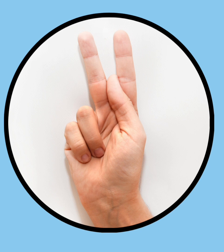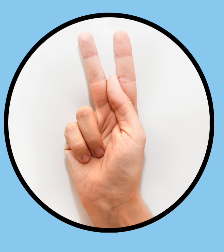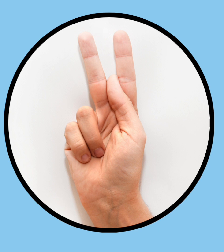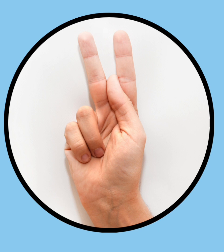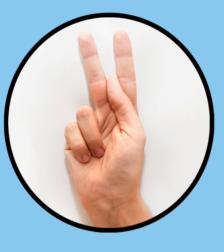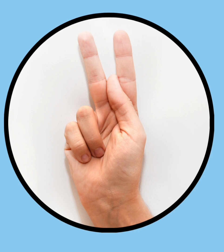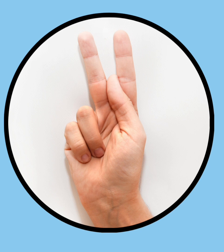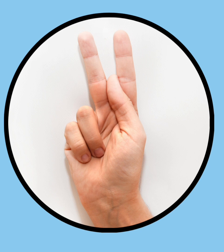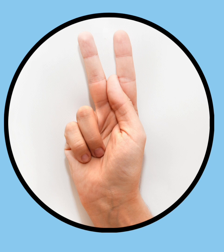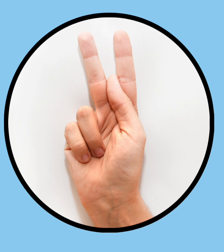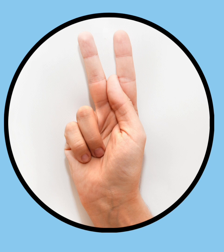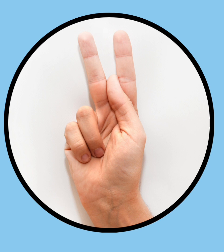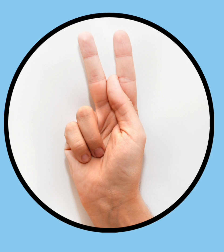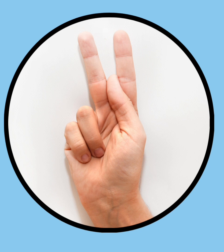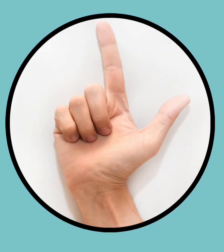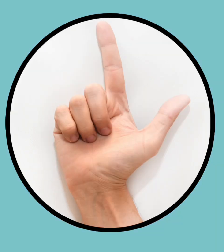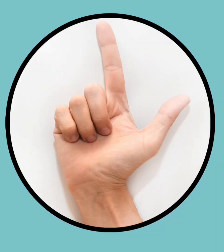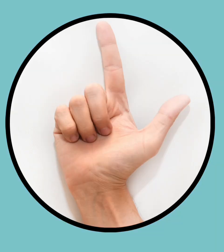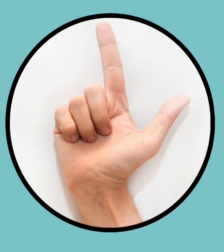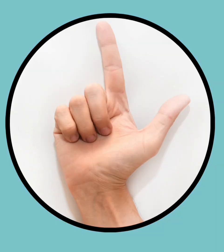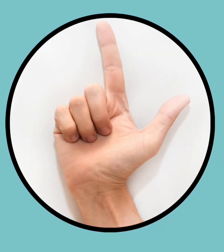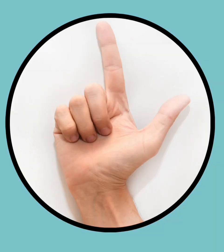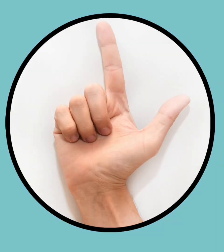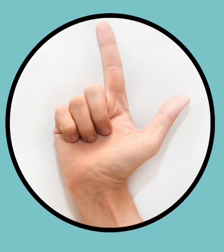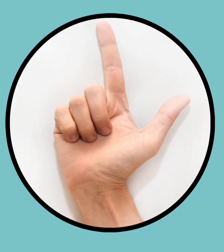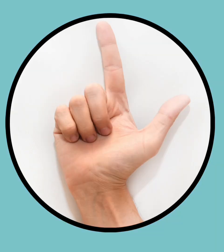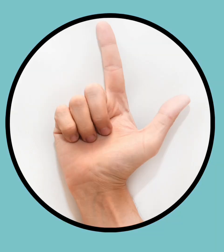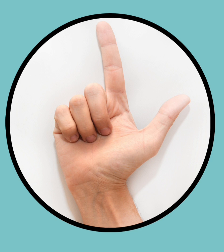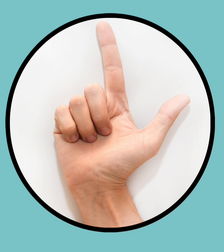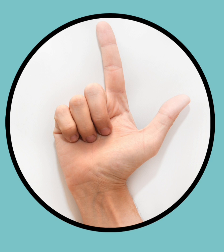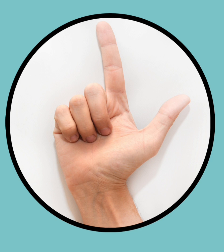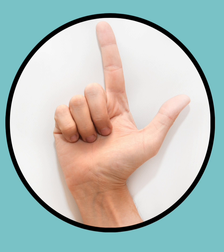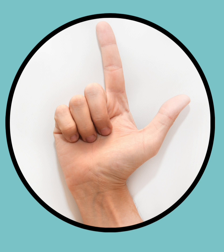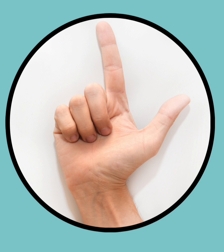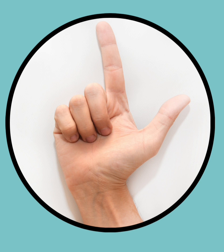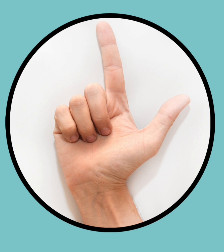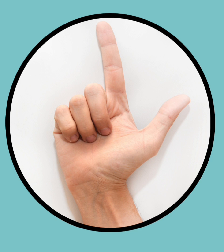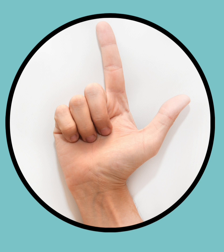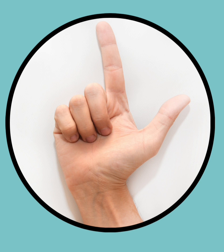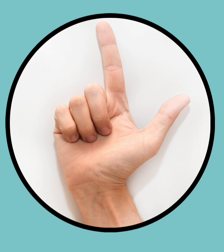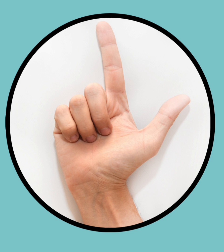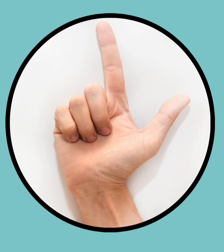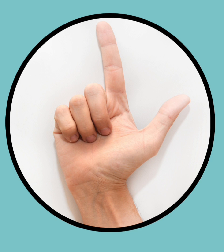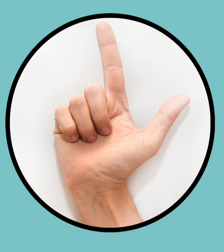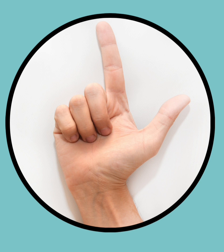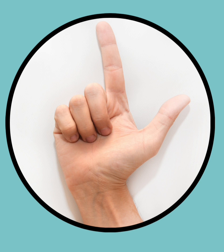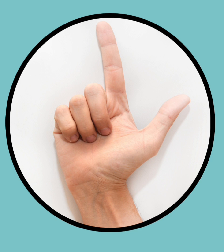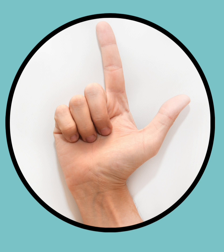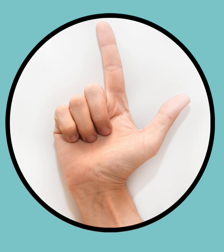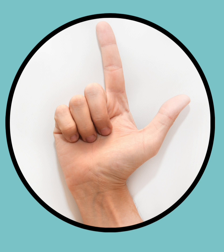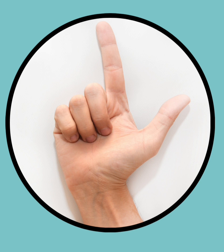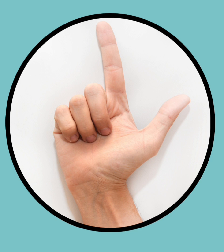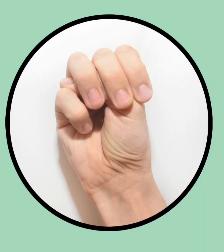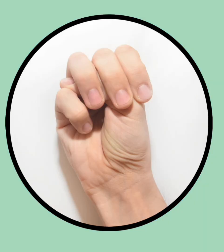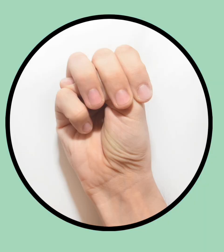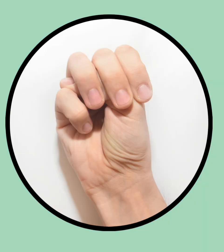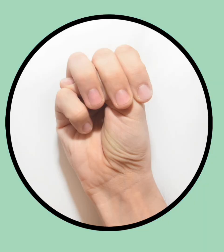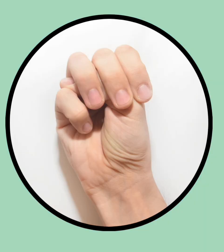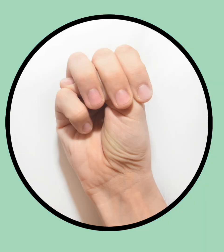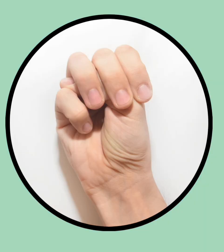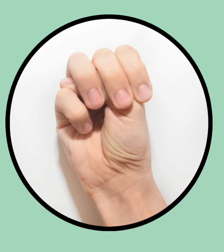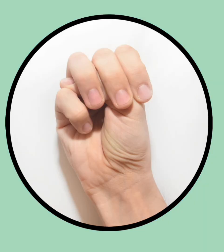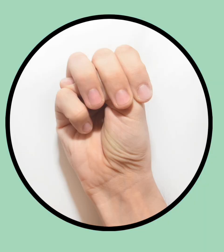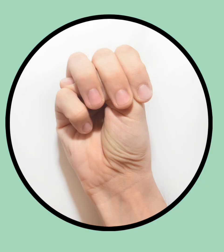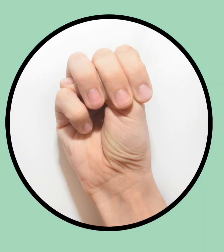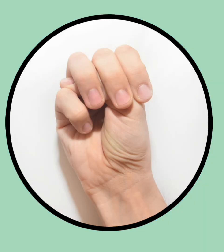middle fingers straight out. L. Hold your thumb and index finger together in an L shape.